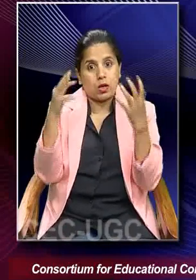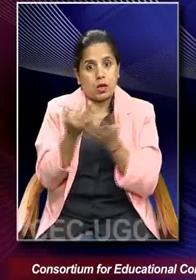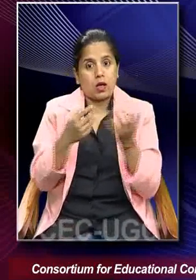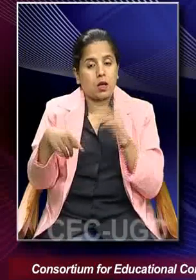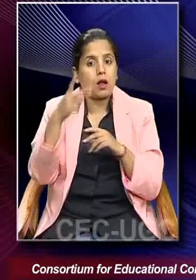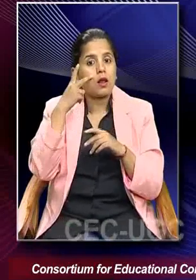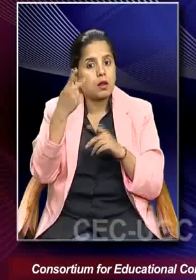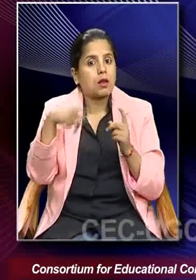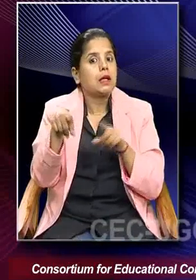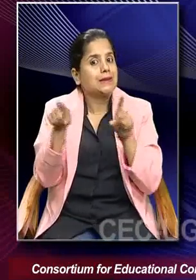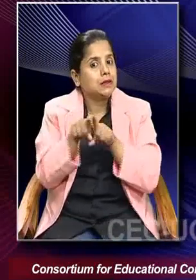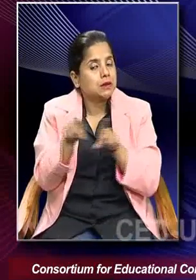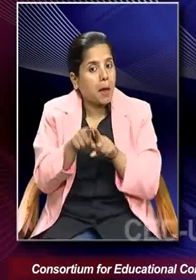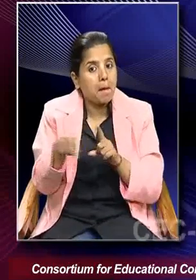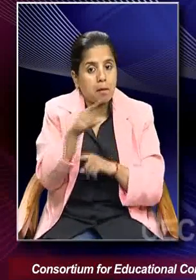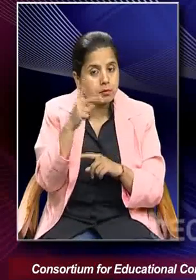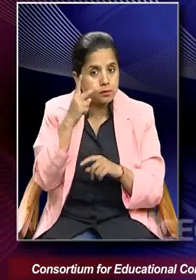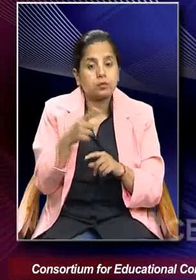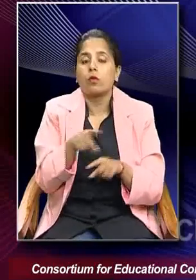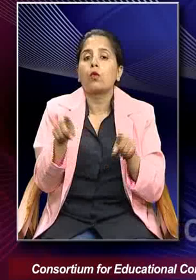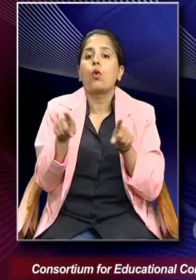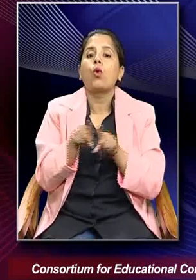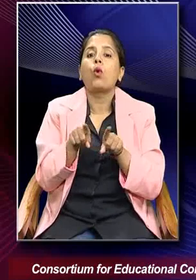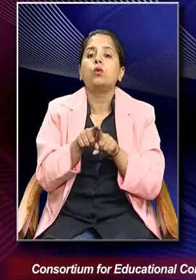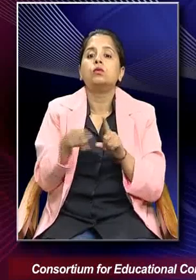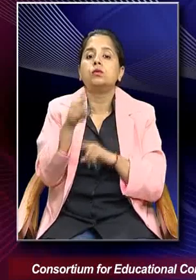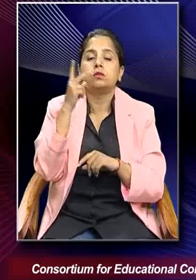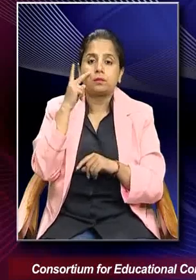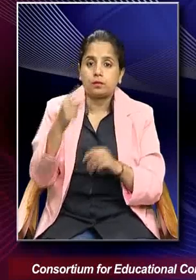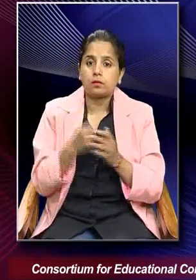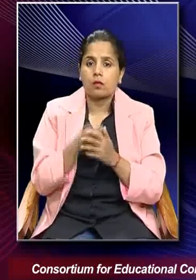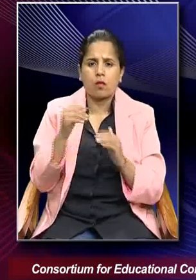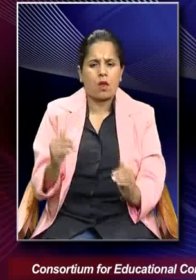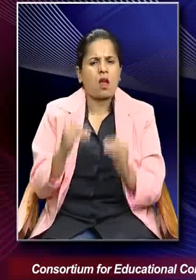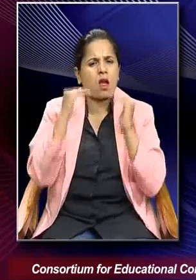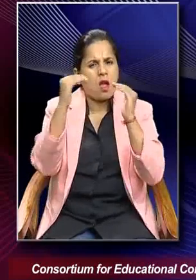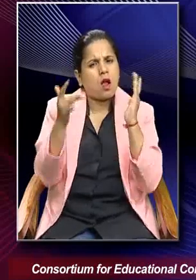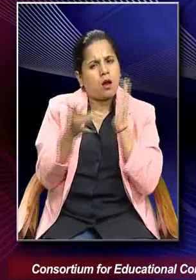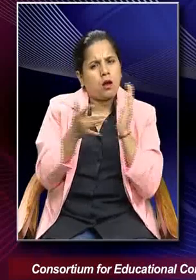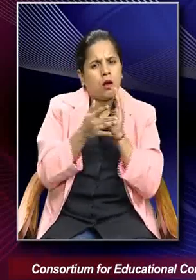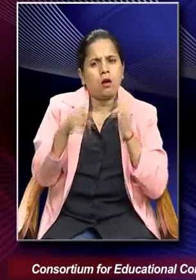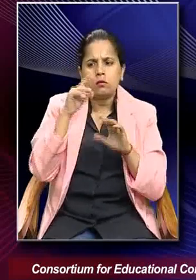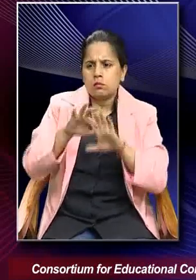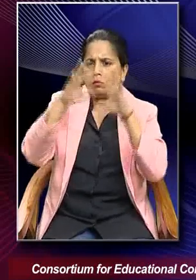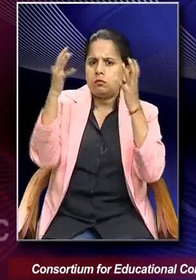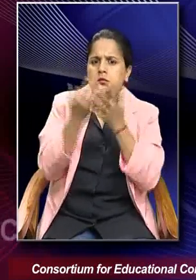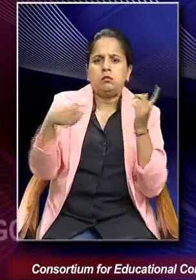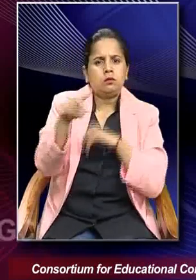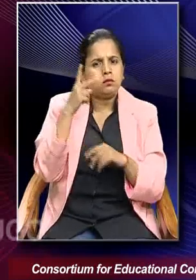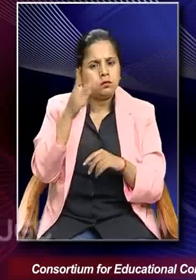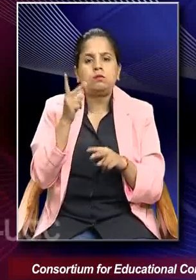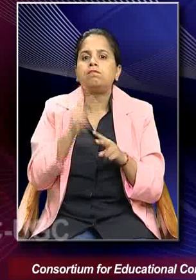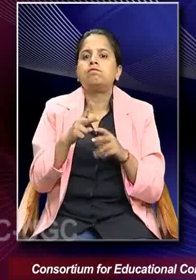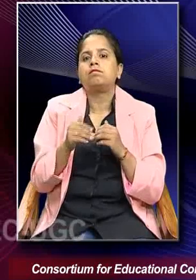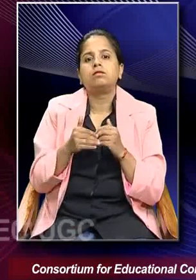world, as well as which is also a high technologically oriented world, still there